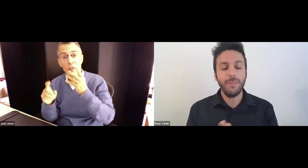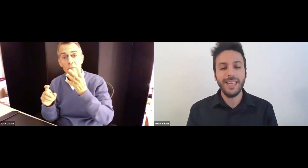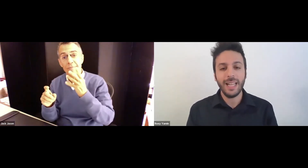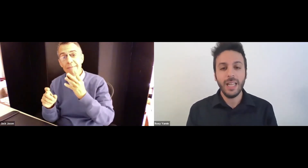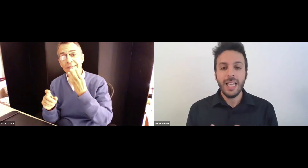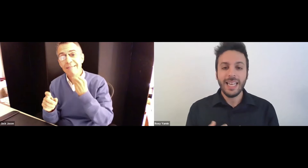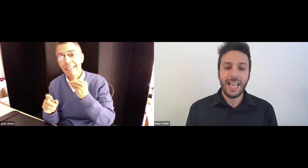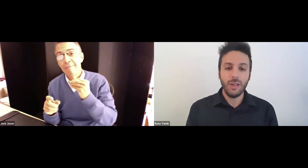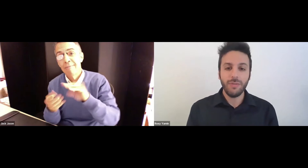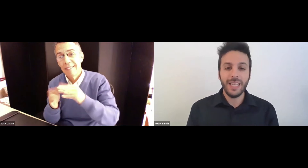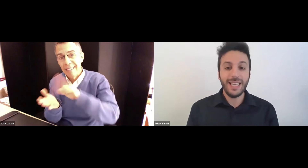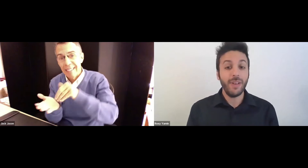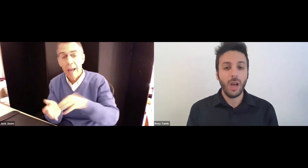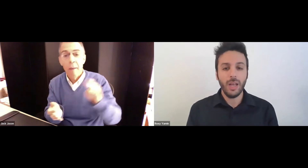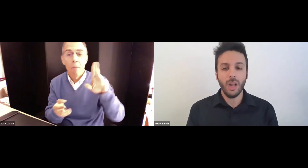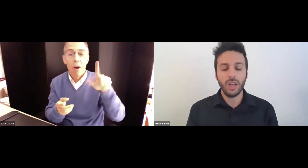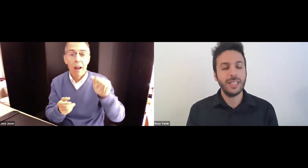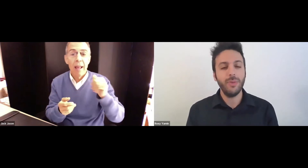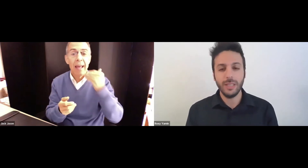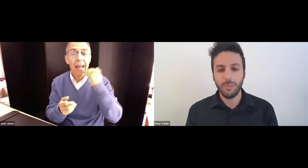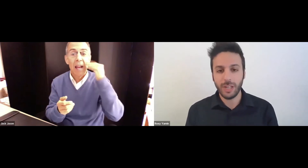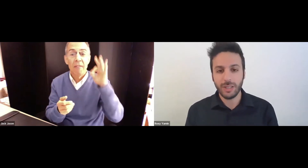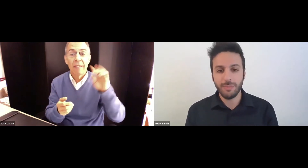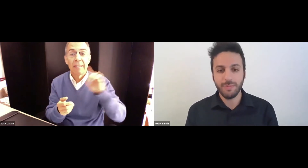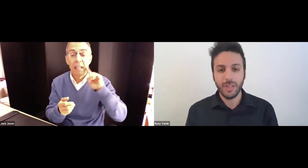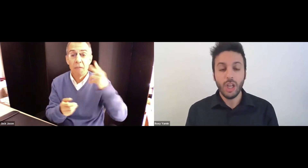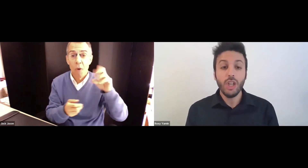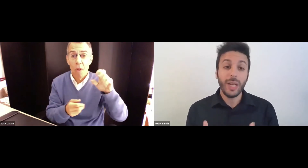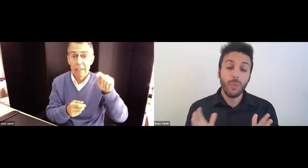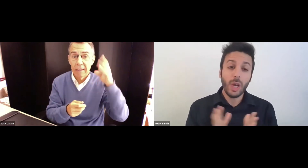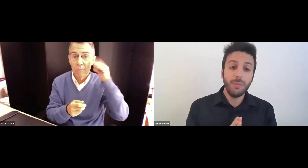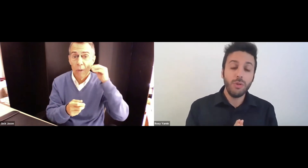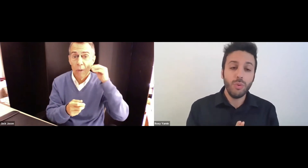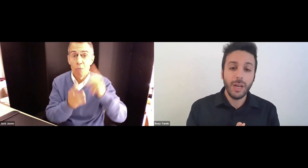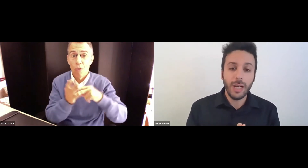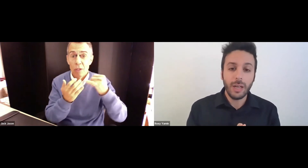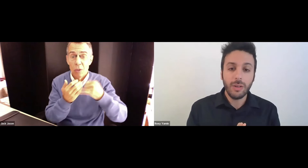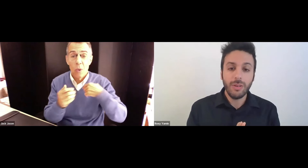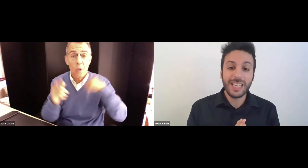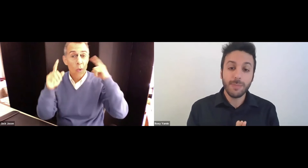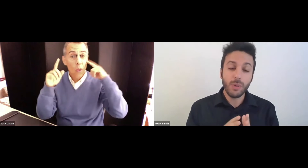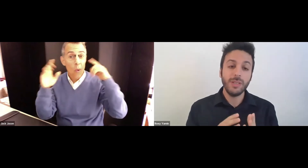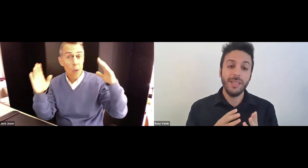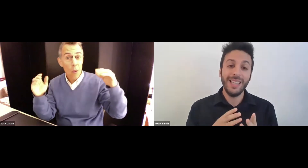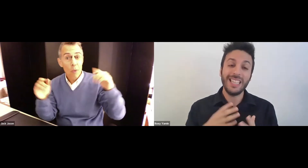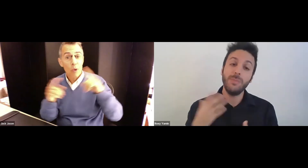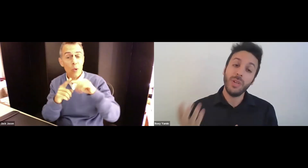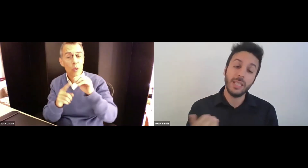Petal, the head of the Deaf Holocaust Experience project. Together, we hope to expose the experiences of